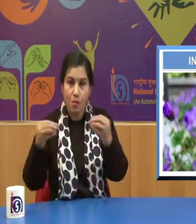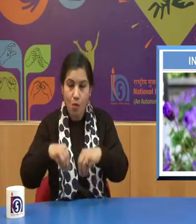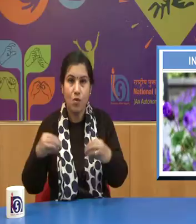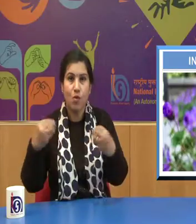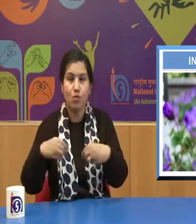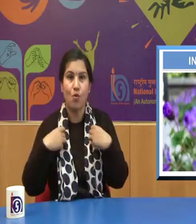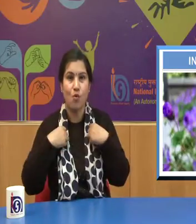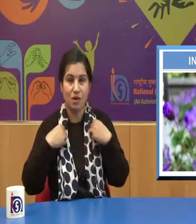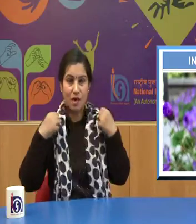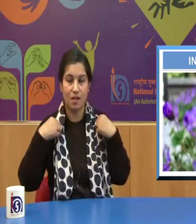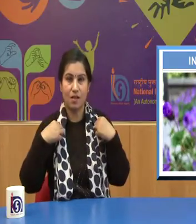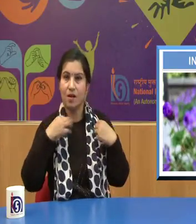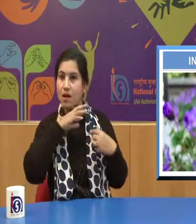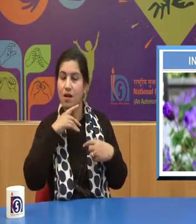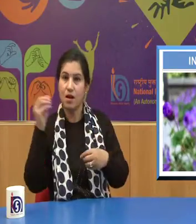to color their clothes.